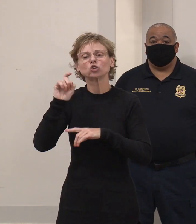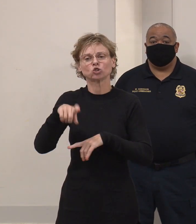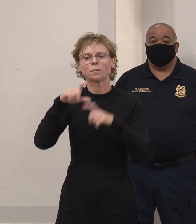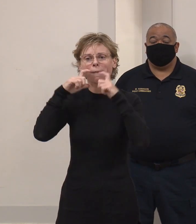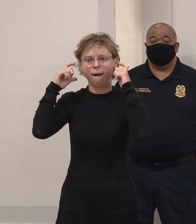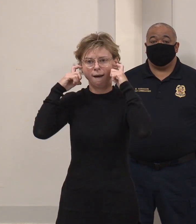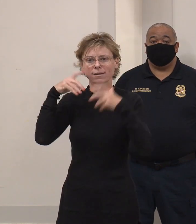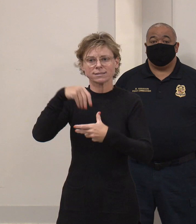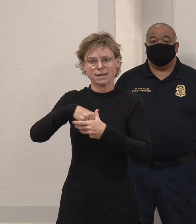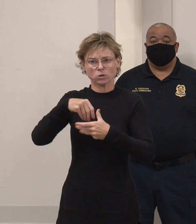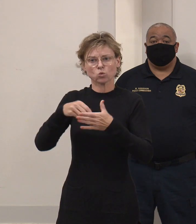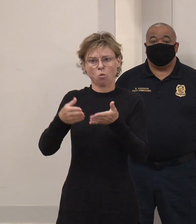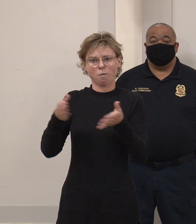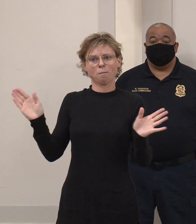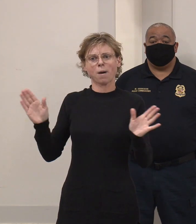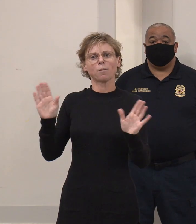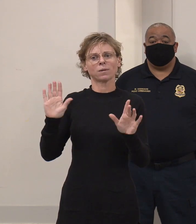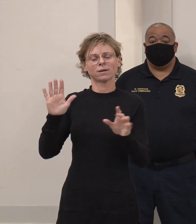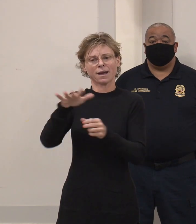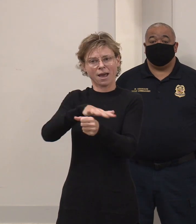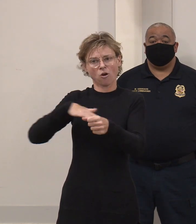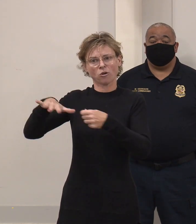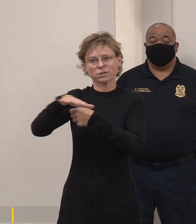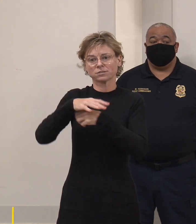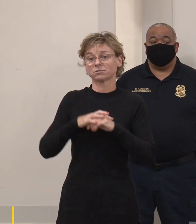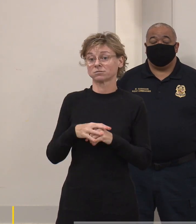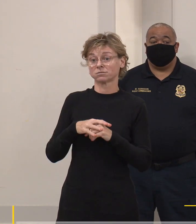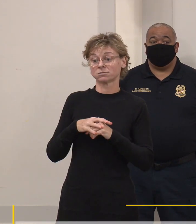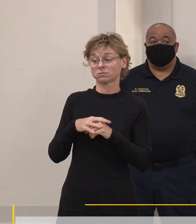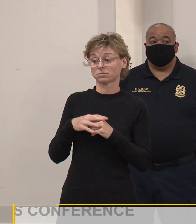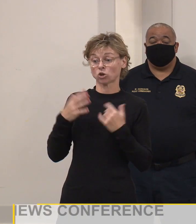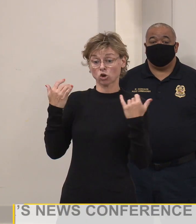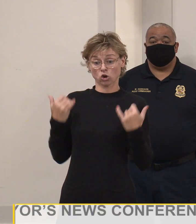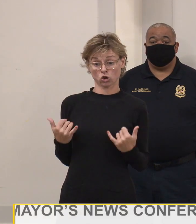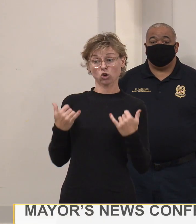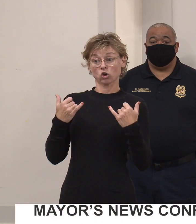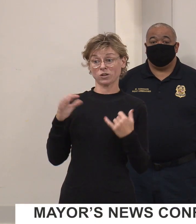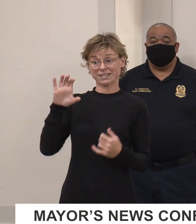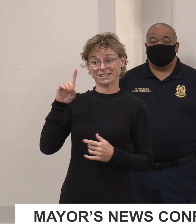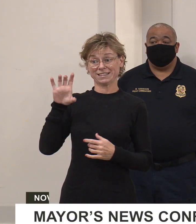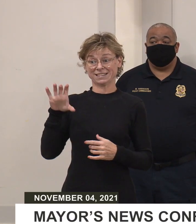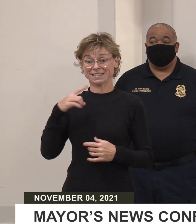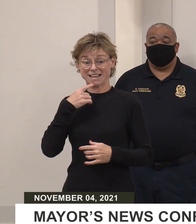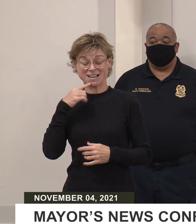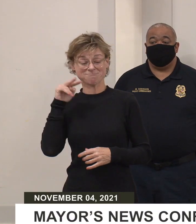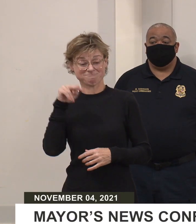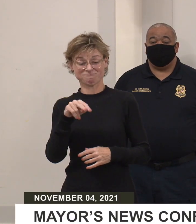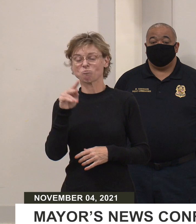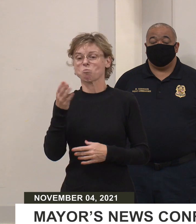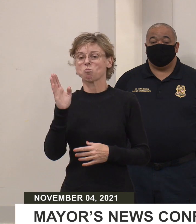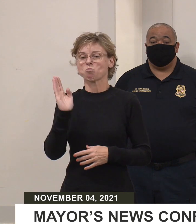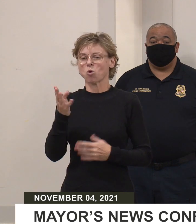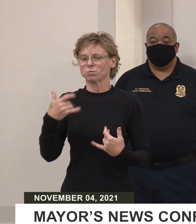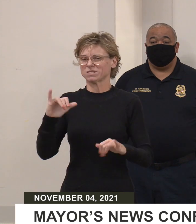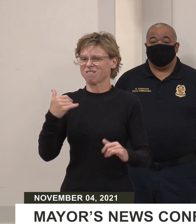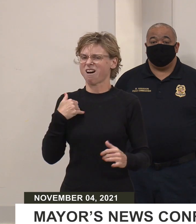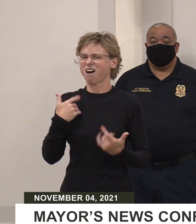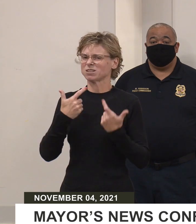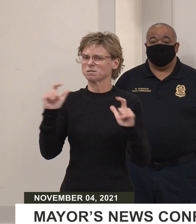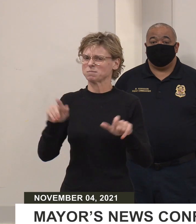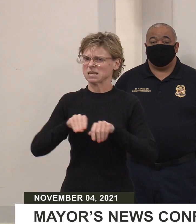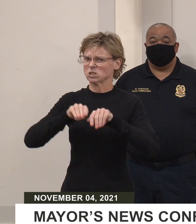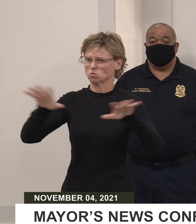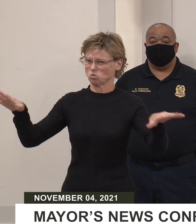settings. Currently, the CDC has indicated Baltimore City continues to experience substantial community transmission rates.